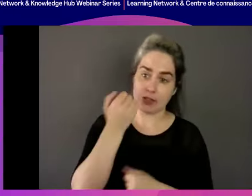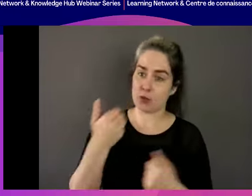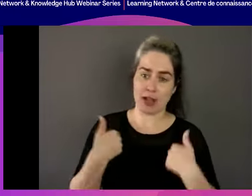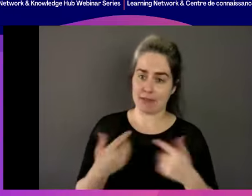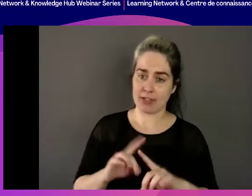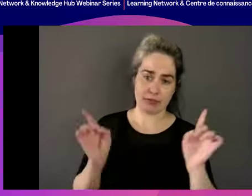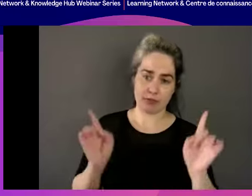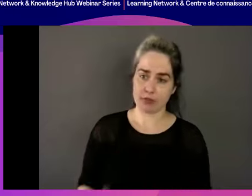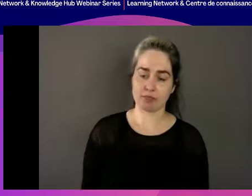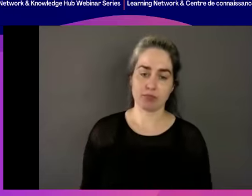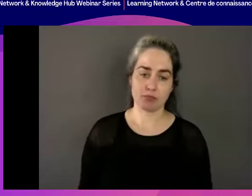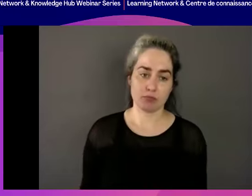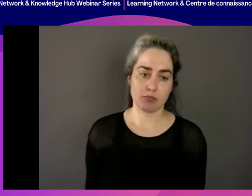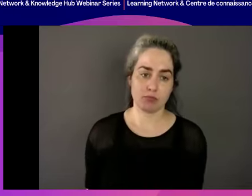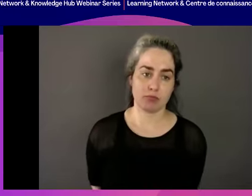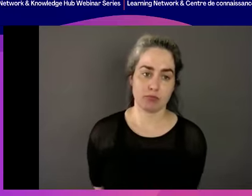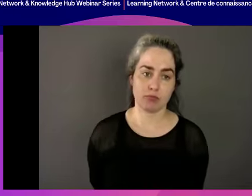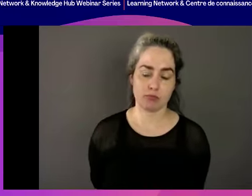differences.